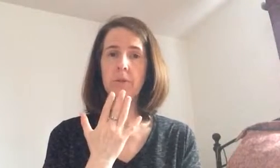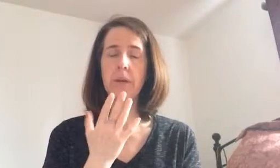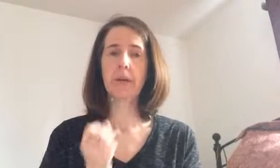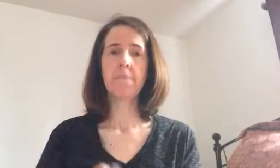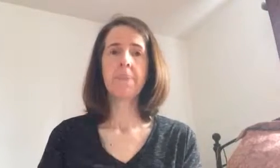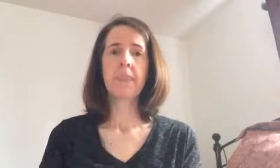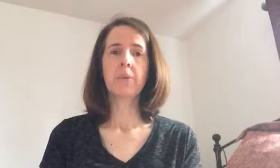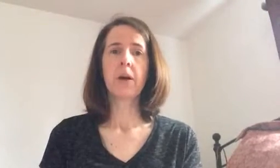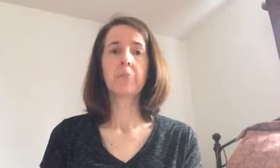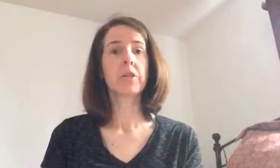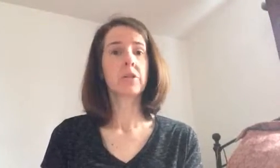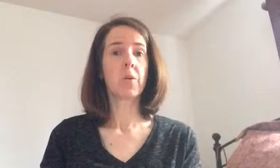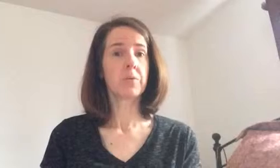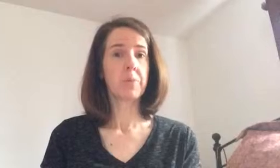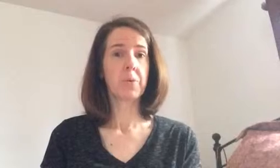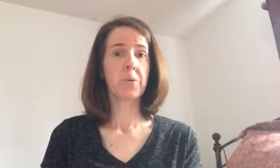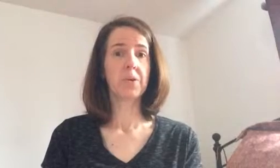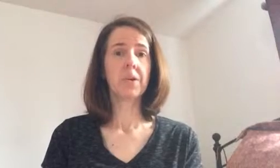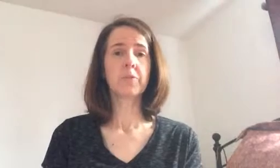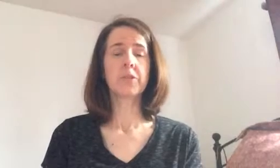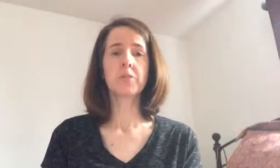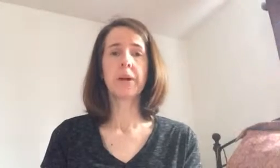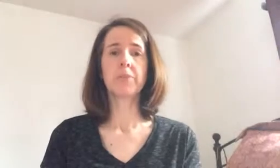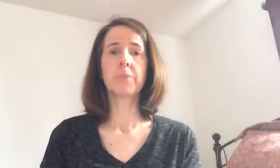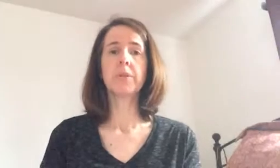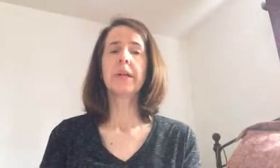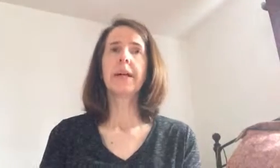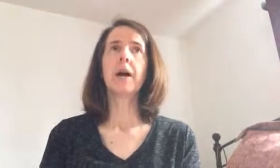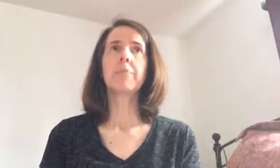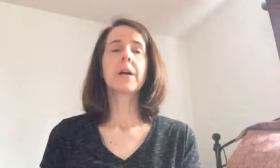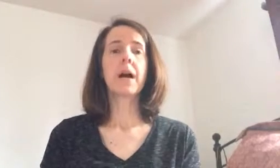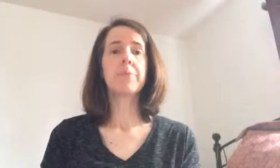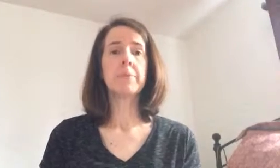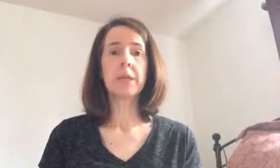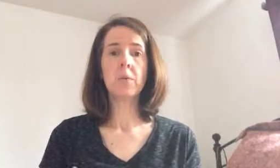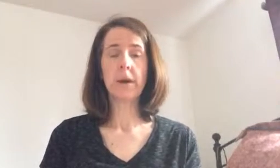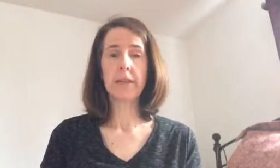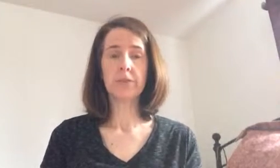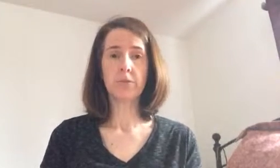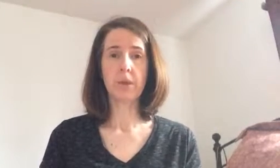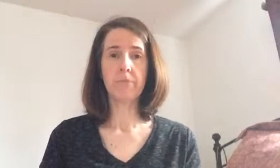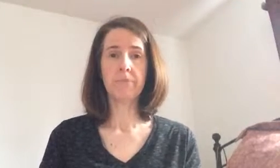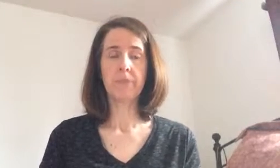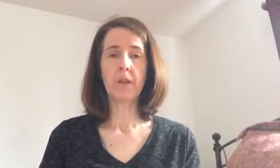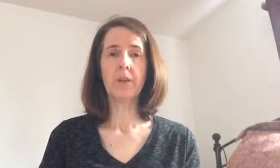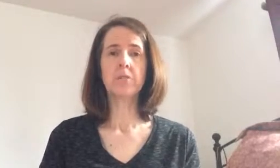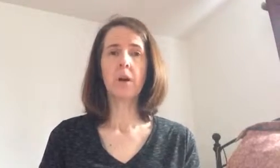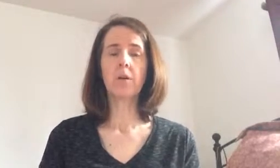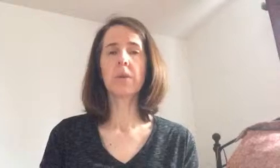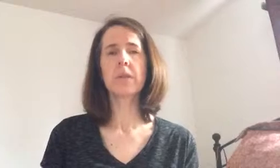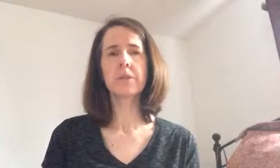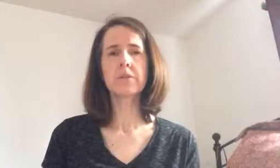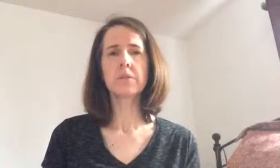okay? I'm going to go in rainbow order as much as possible. Copy me while I do them. All right, so I'll go a little bit